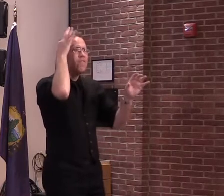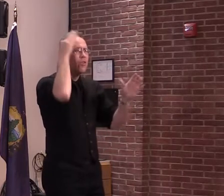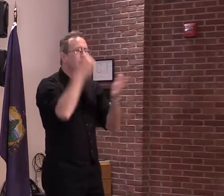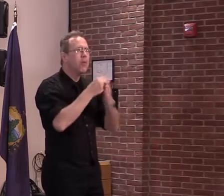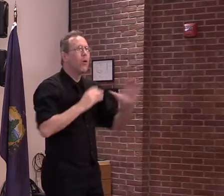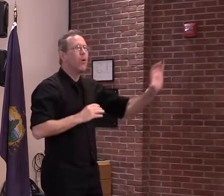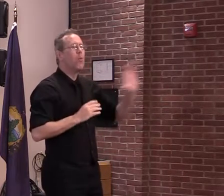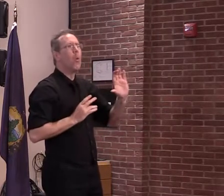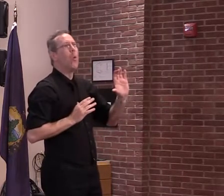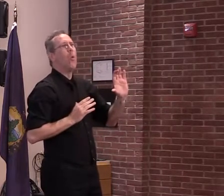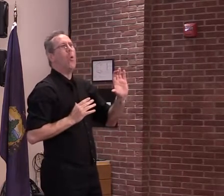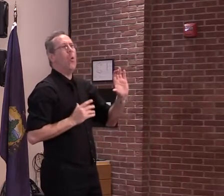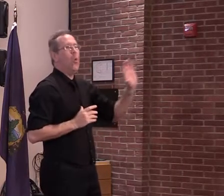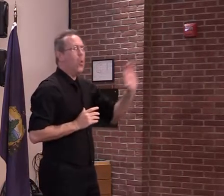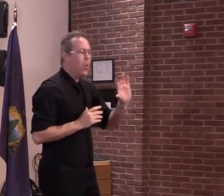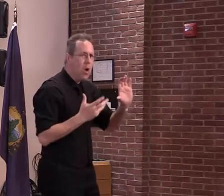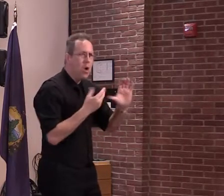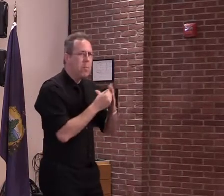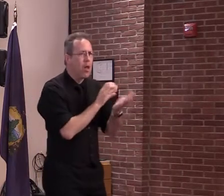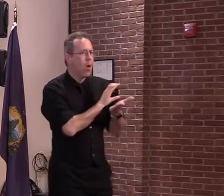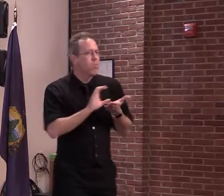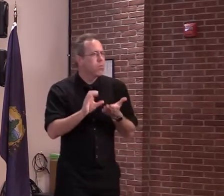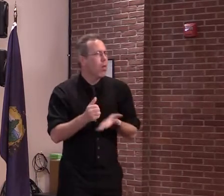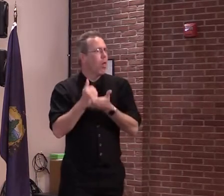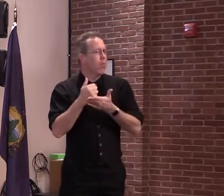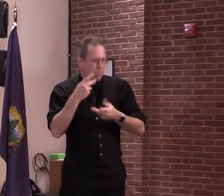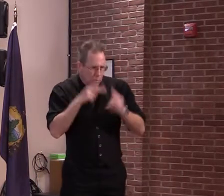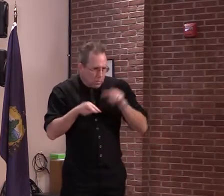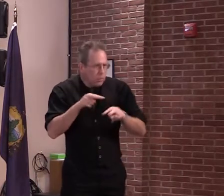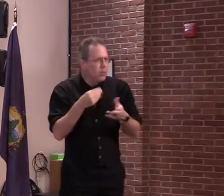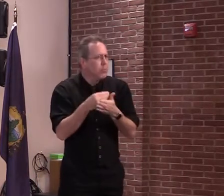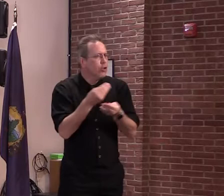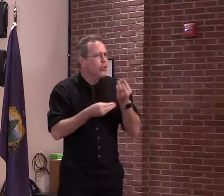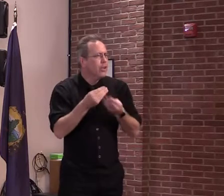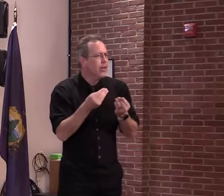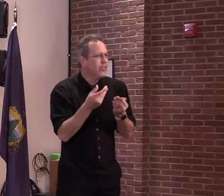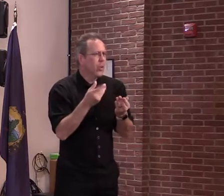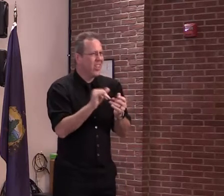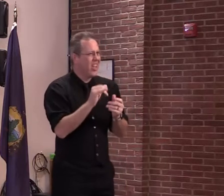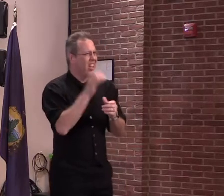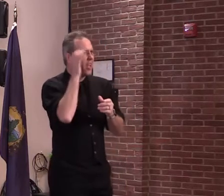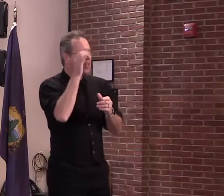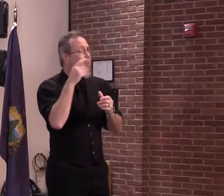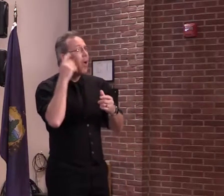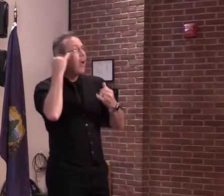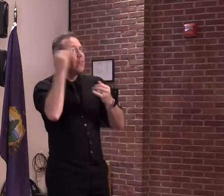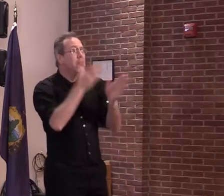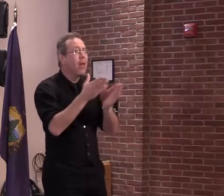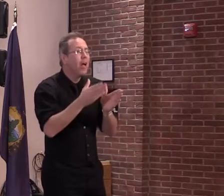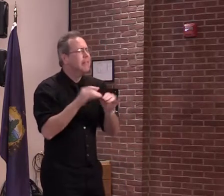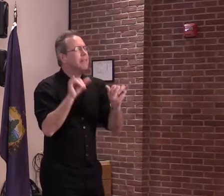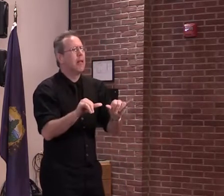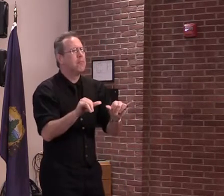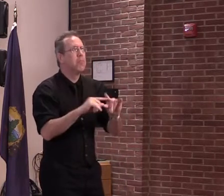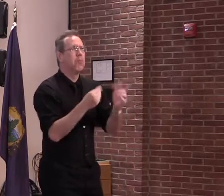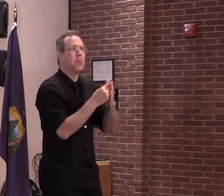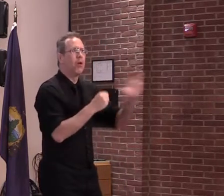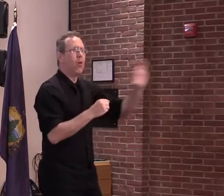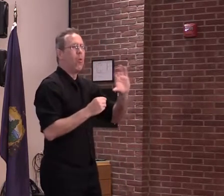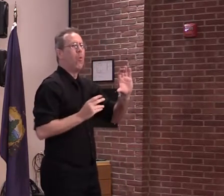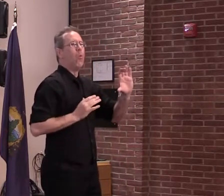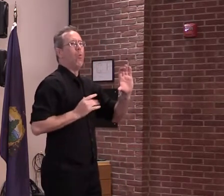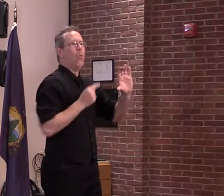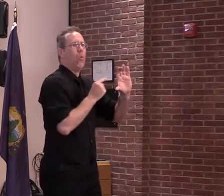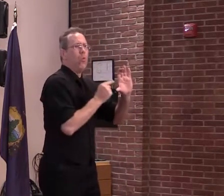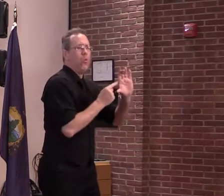budget surpluses, the underlying concept is still the same. At the beginning of the year, I proposed to the